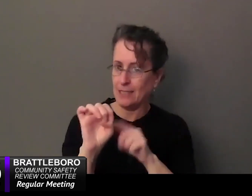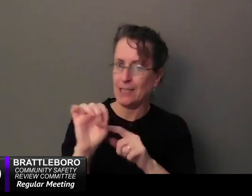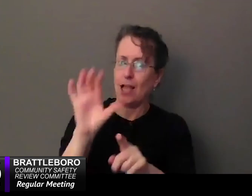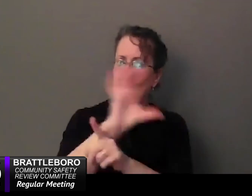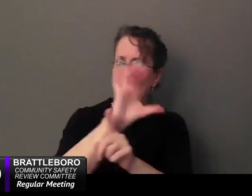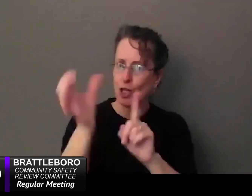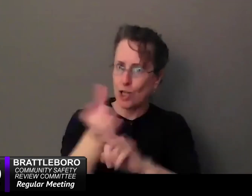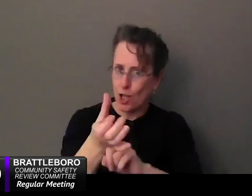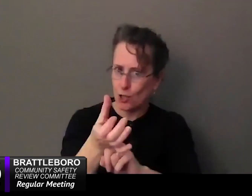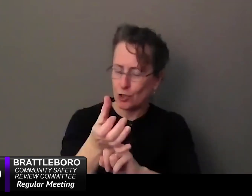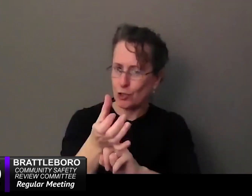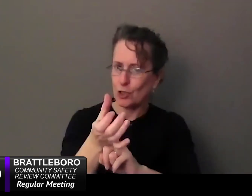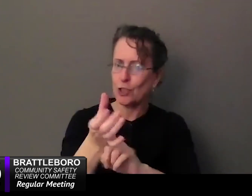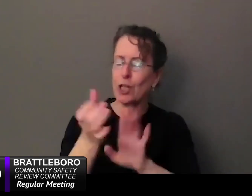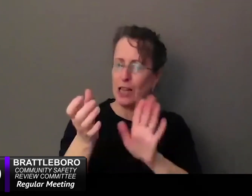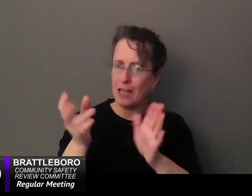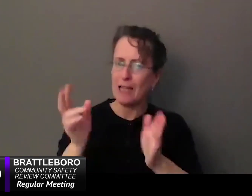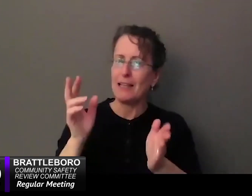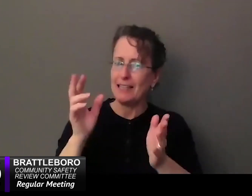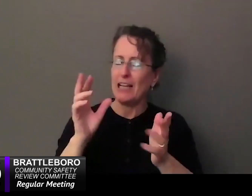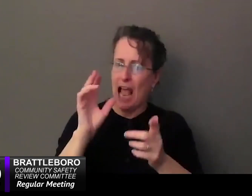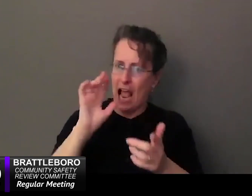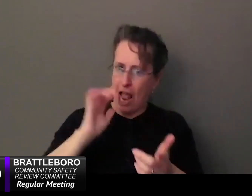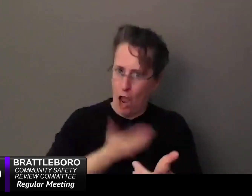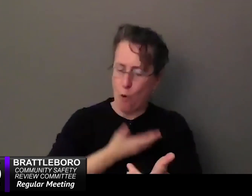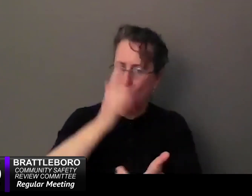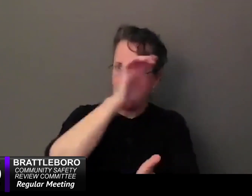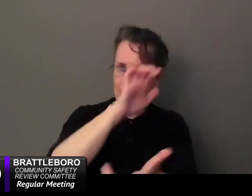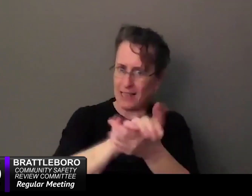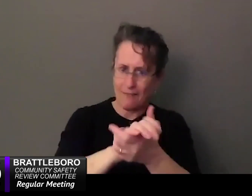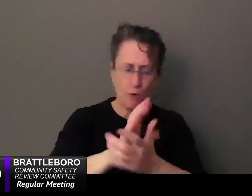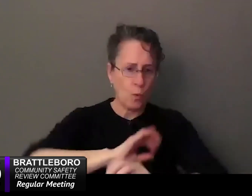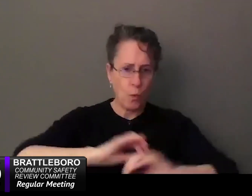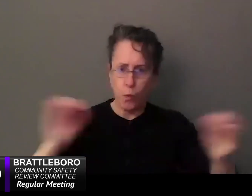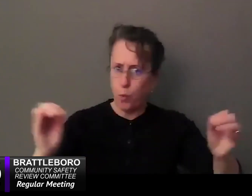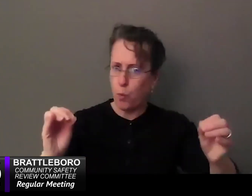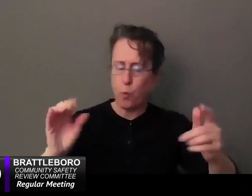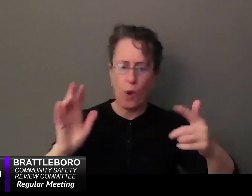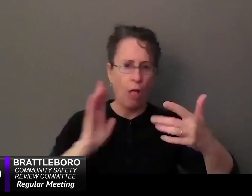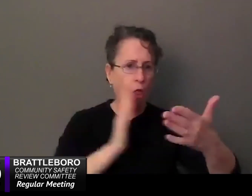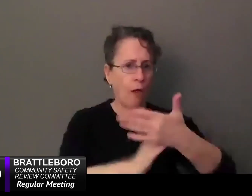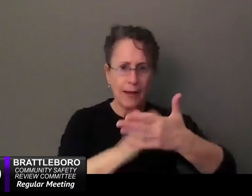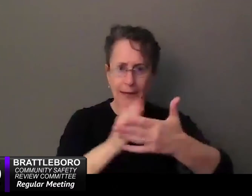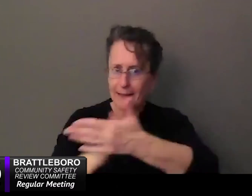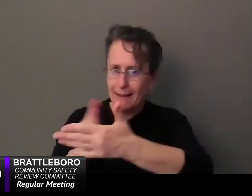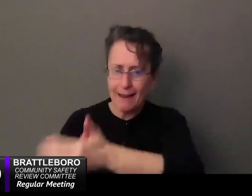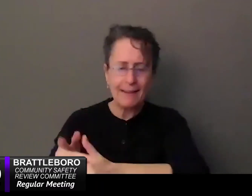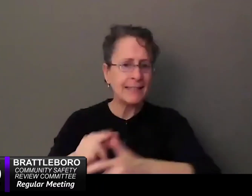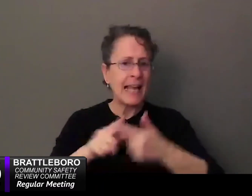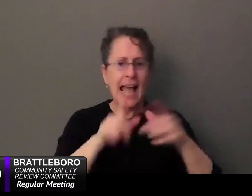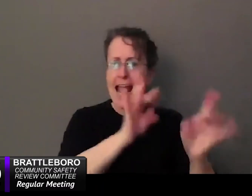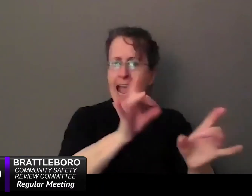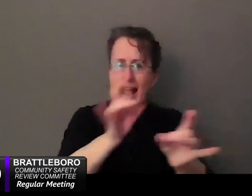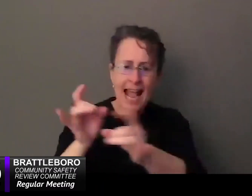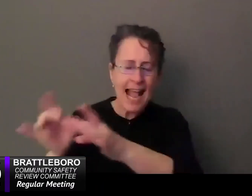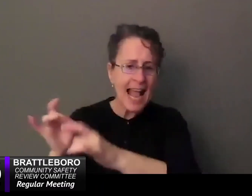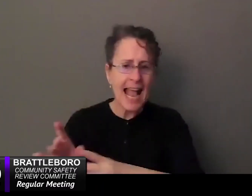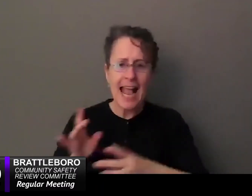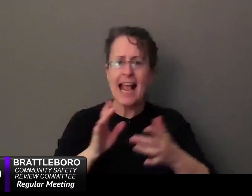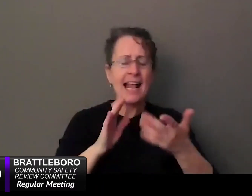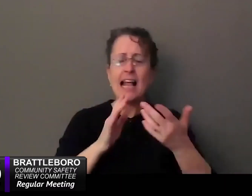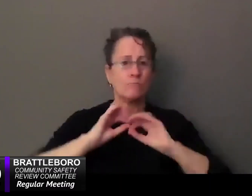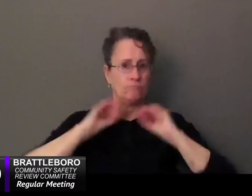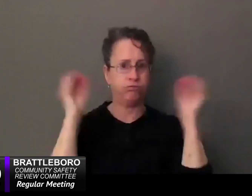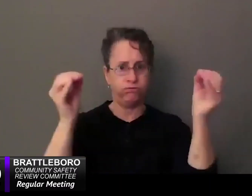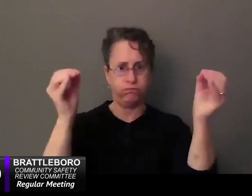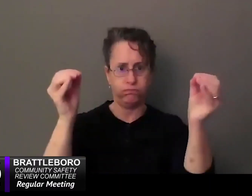that are not tolerant of bigotry of any kind, of hate of any kind. And also we want to acknowledge that the chat